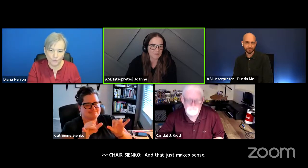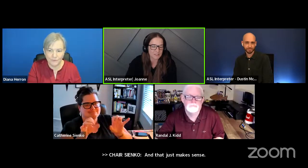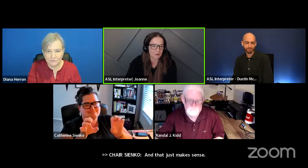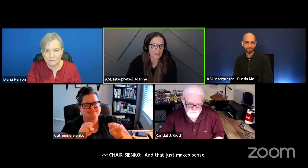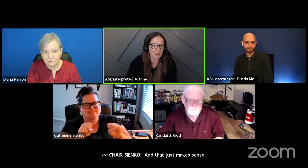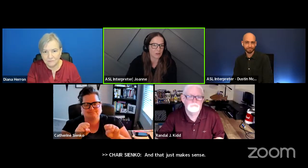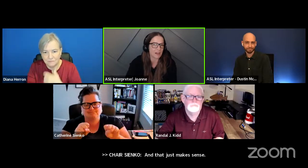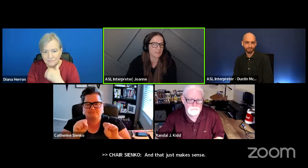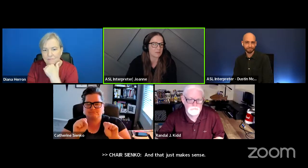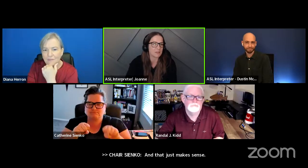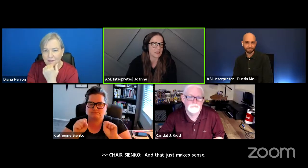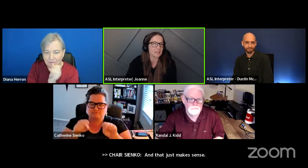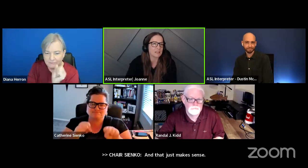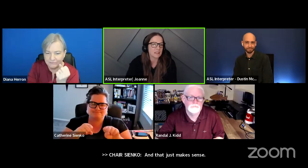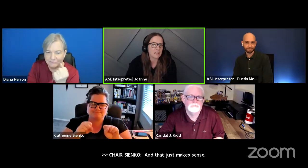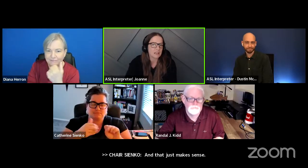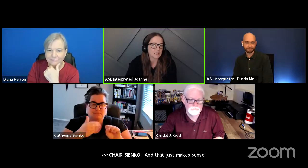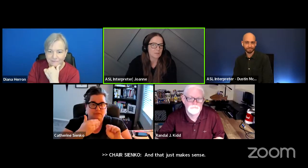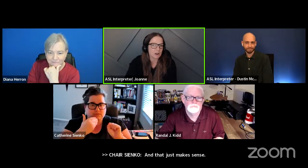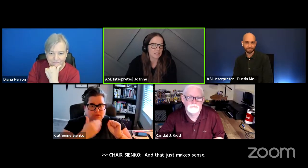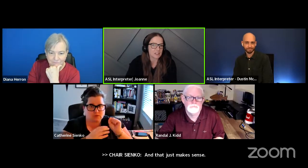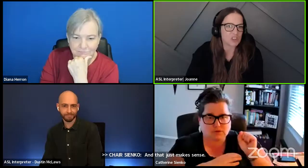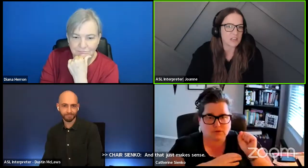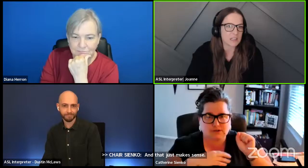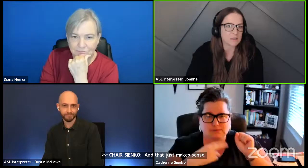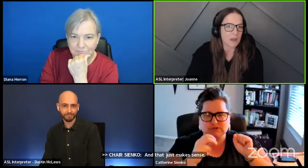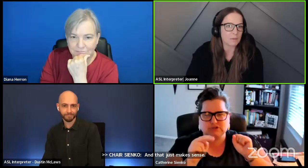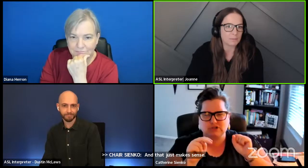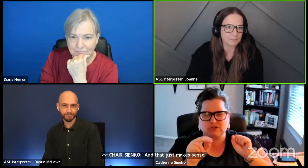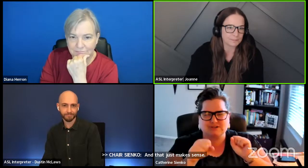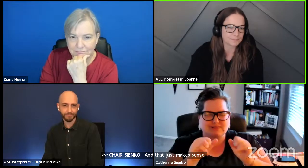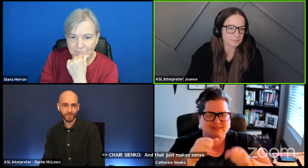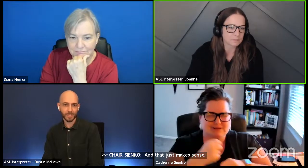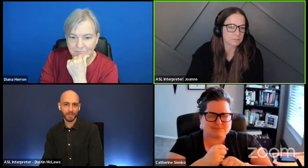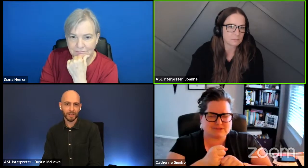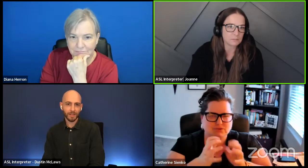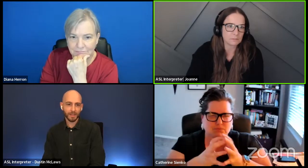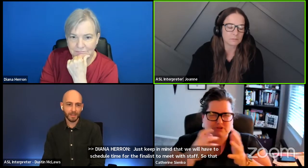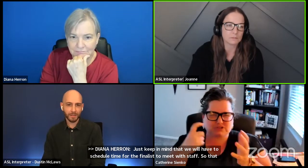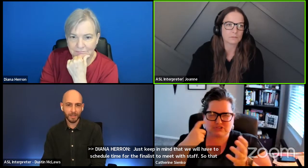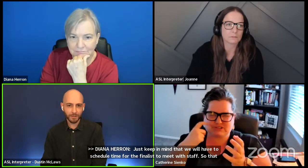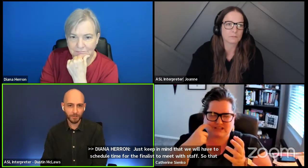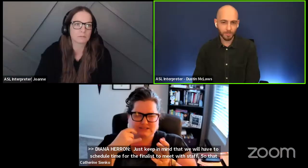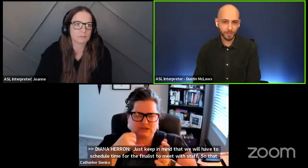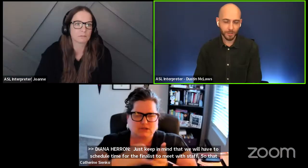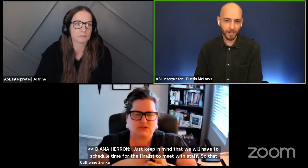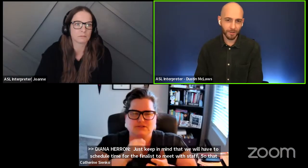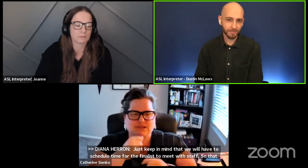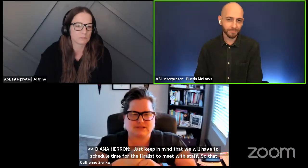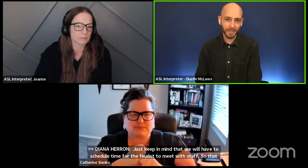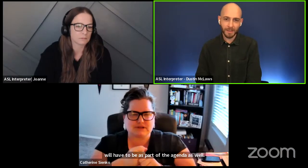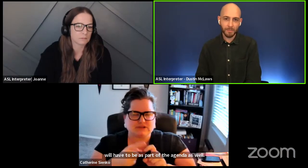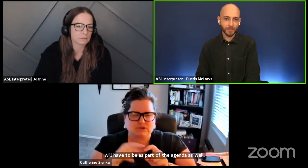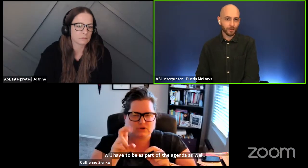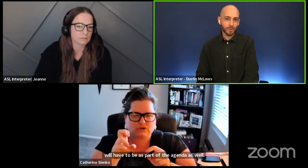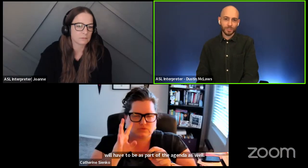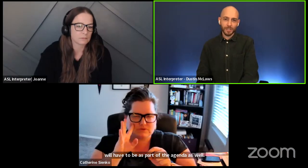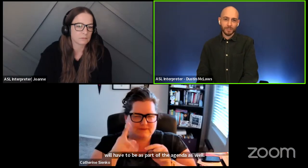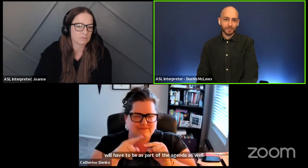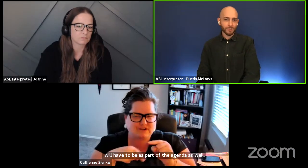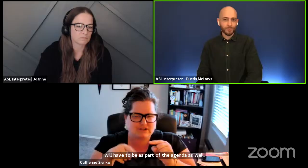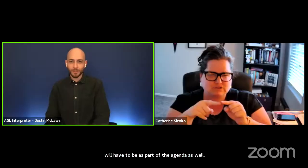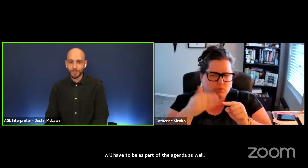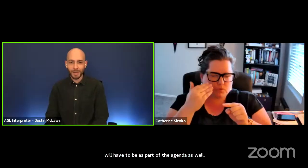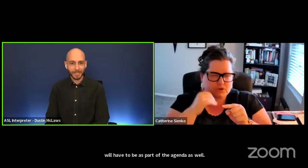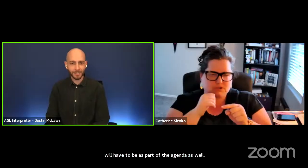staff. So that will have to be as part of the agenda as well. Thank you, Commissioner Herron. Yeah, that makes so